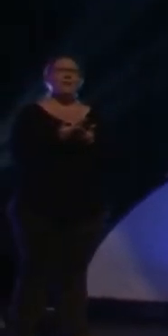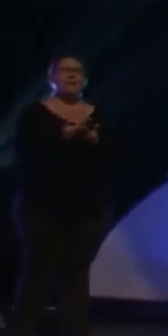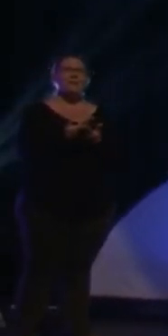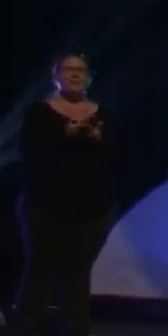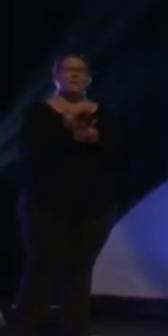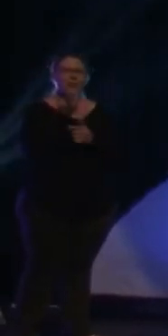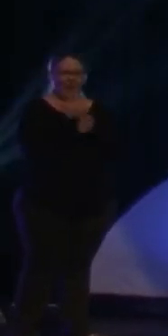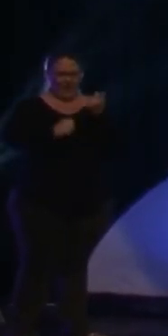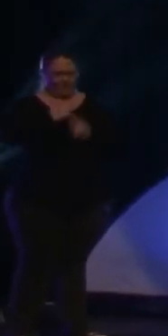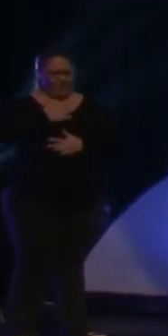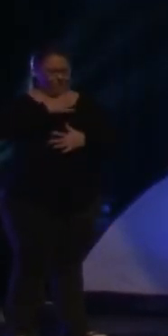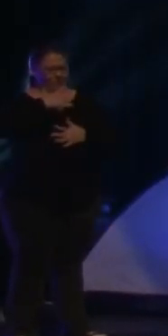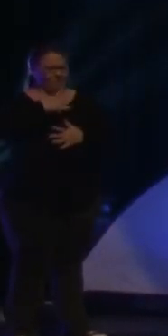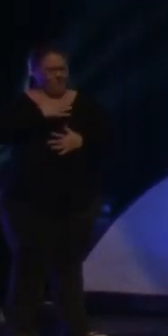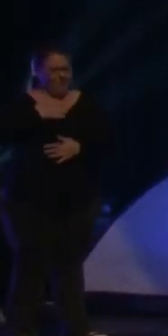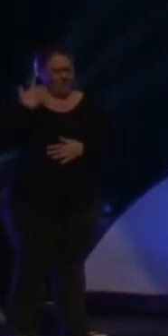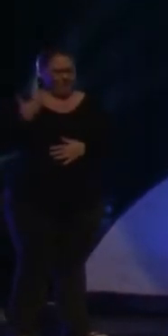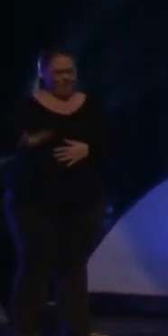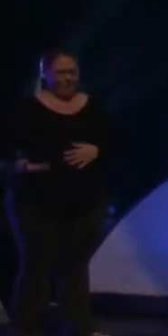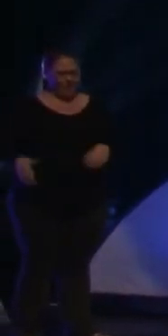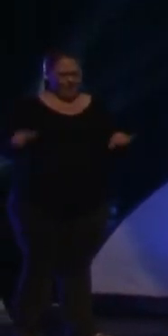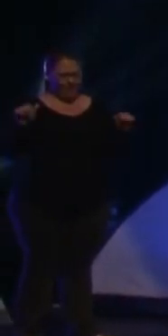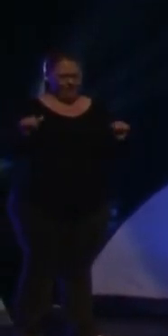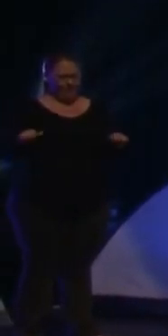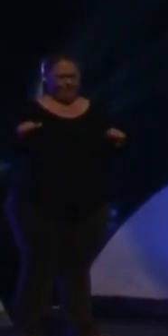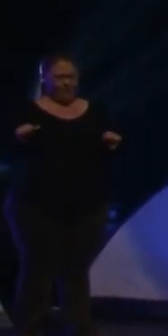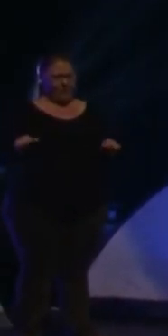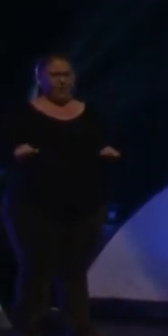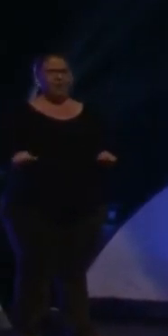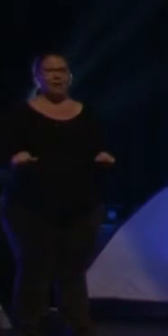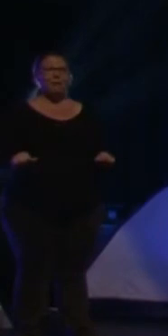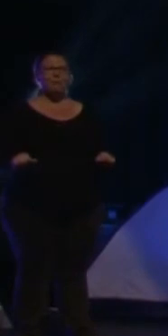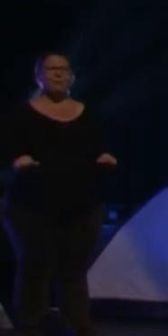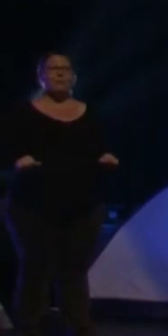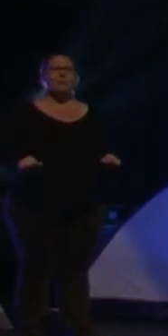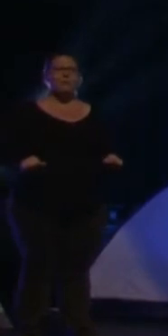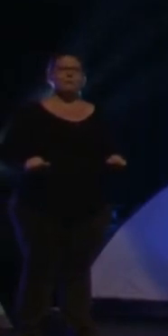good. With every breath that I am